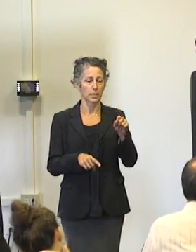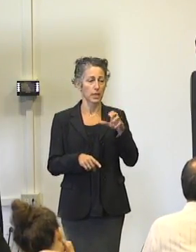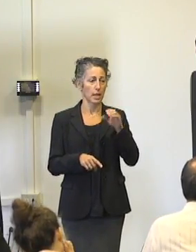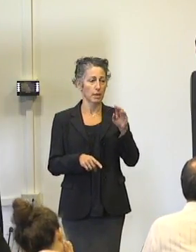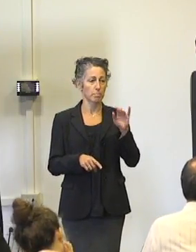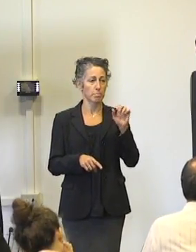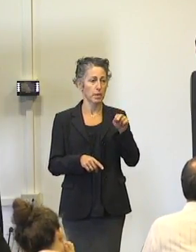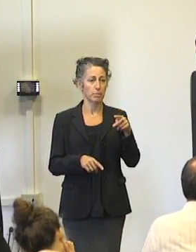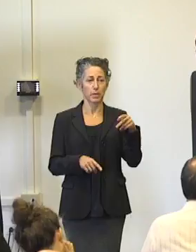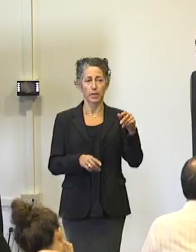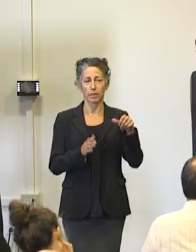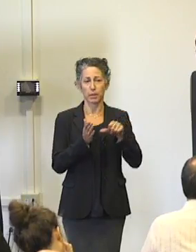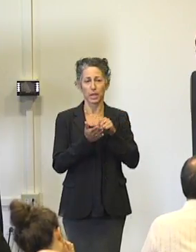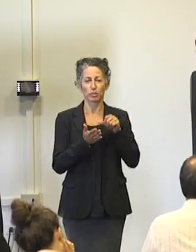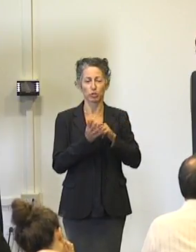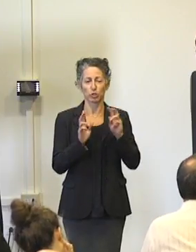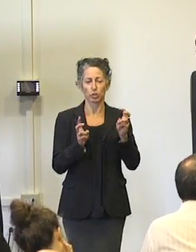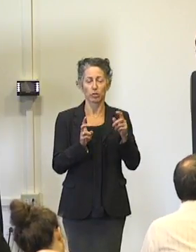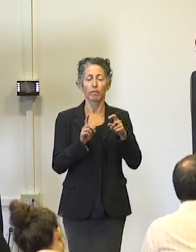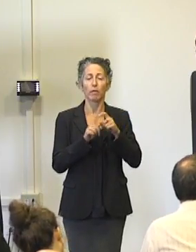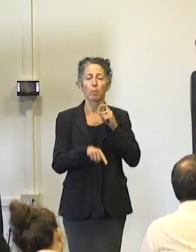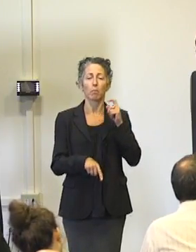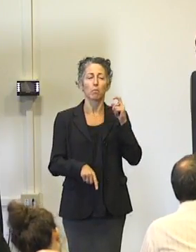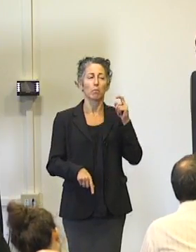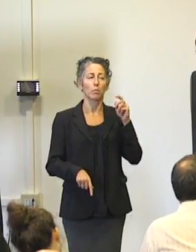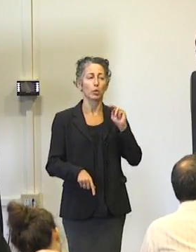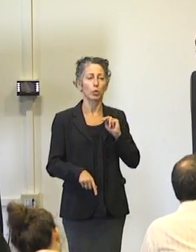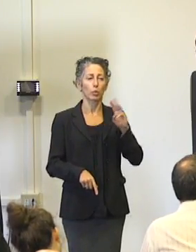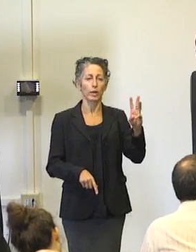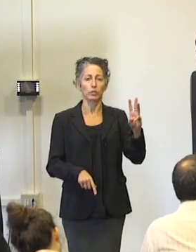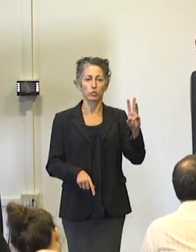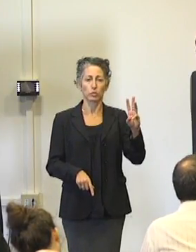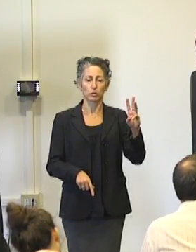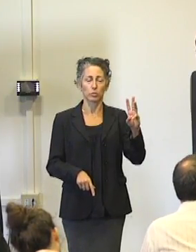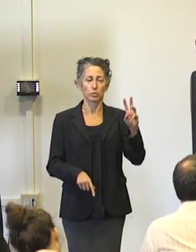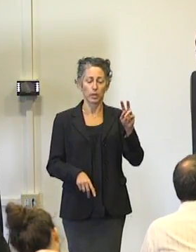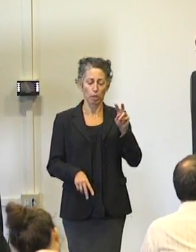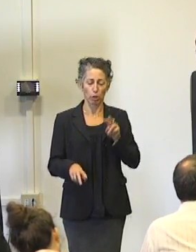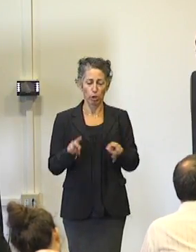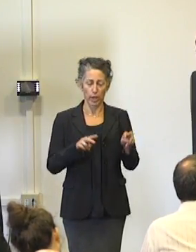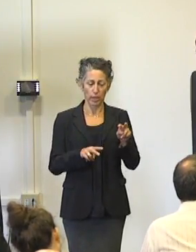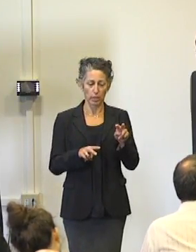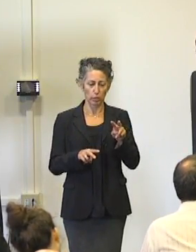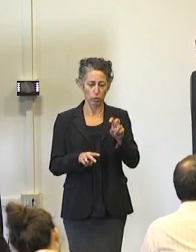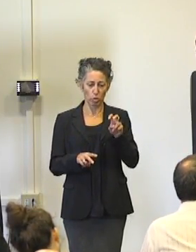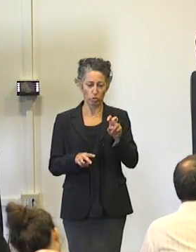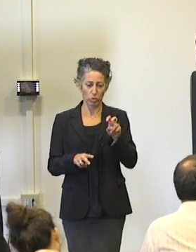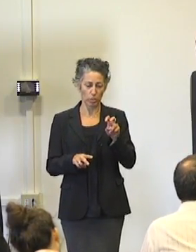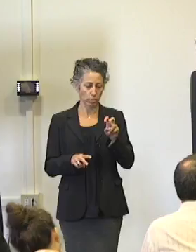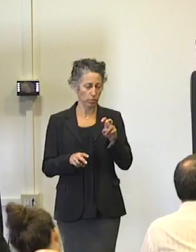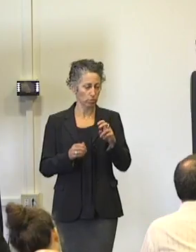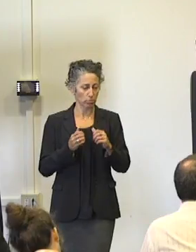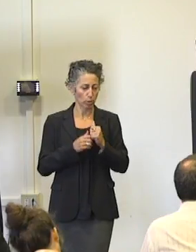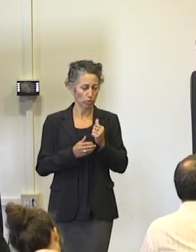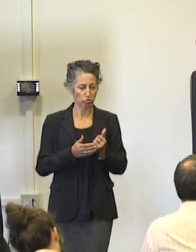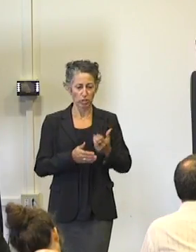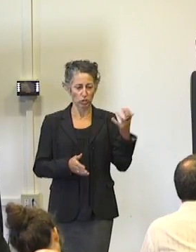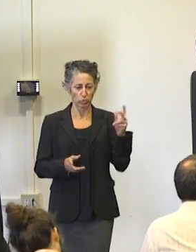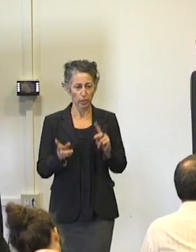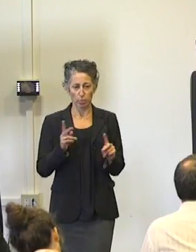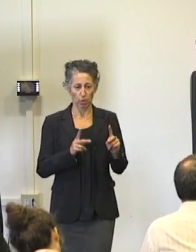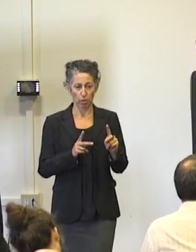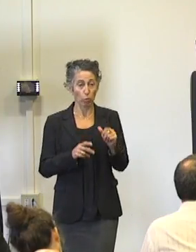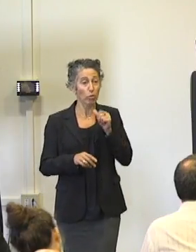from Northwestern that looked at the 100 or 200 richest people in the world. Like, we're not